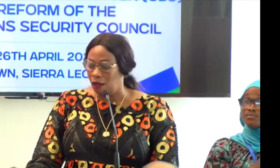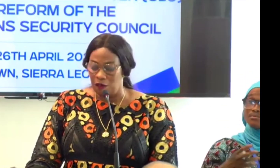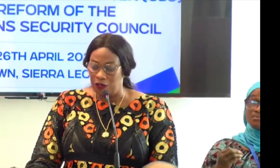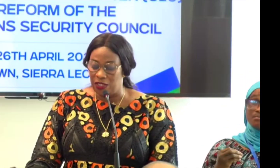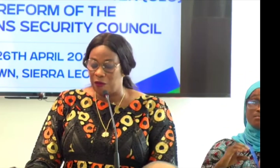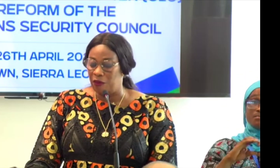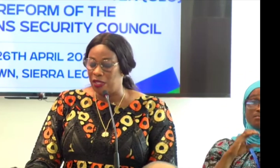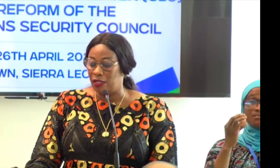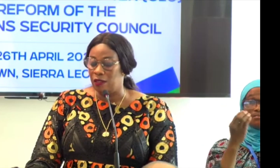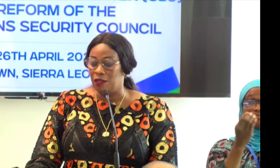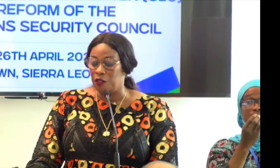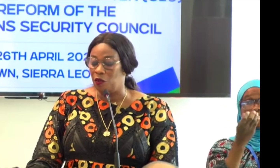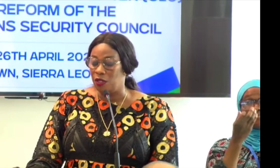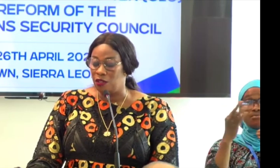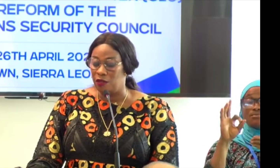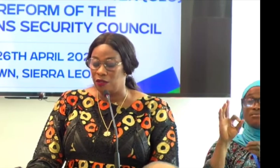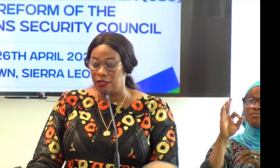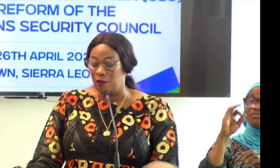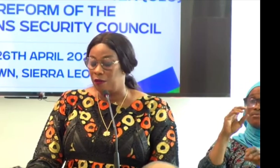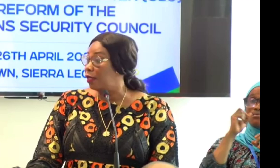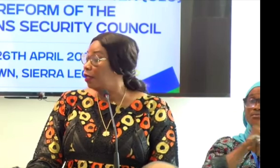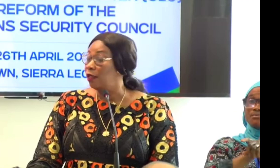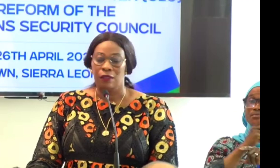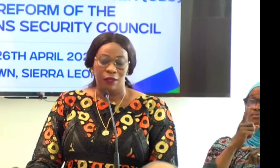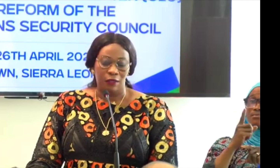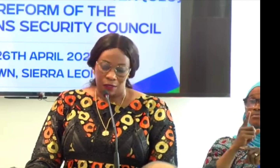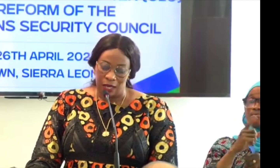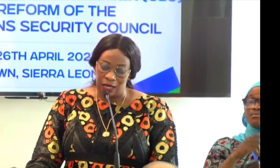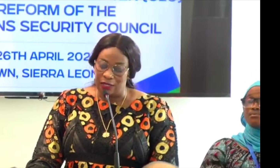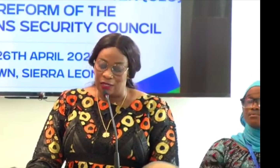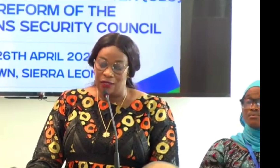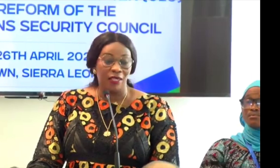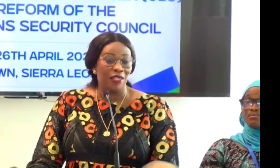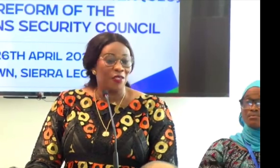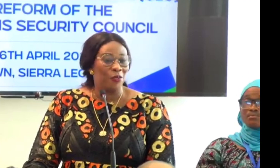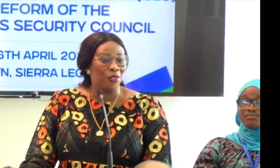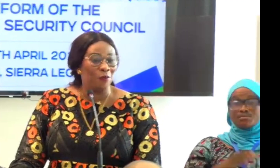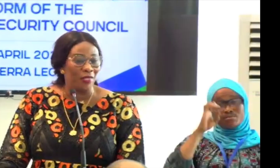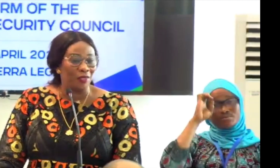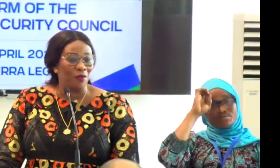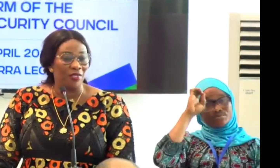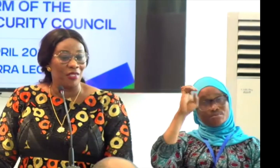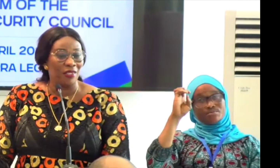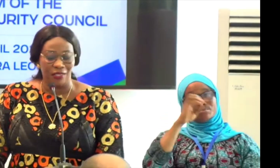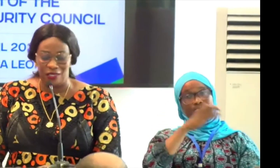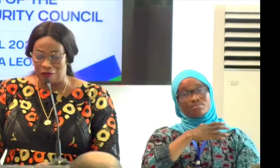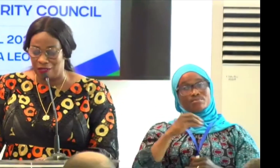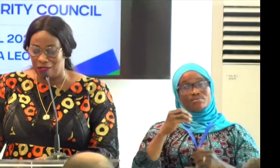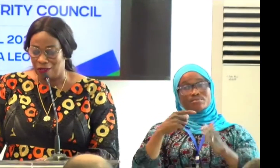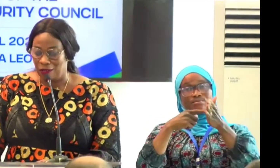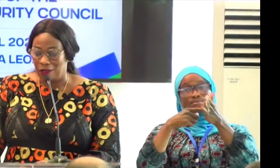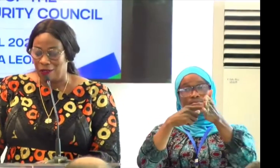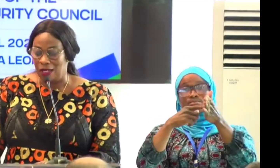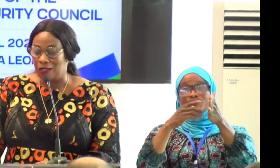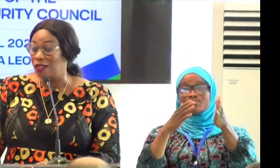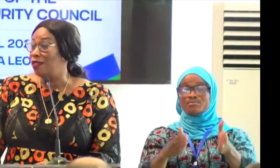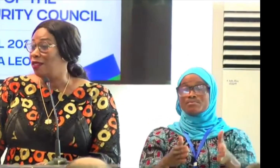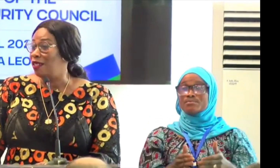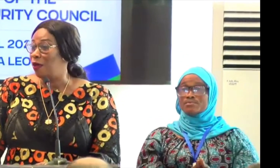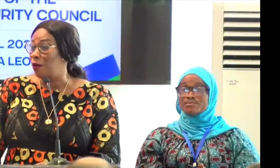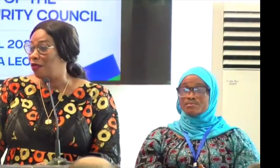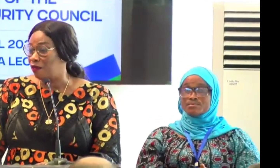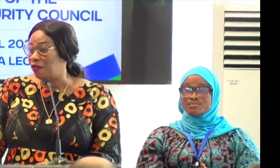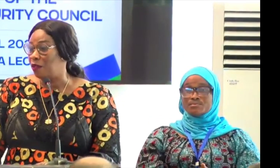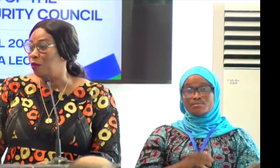Cabinet, Office of the President of the UN General Assembly, Excellencies, Permanent Representatives,